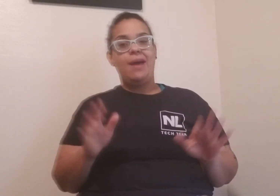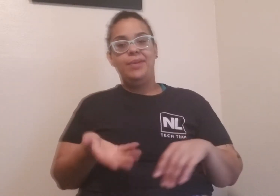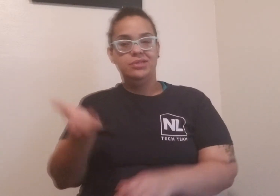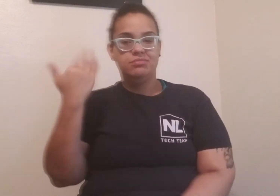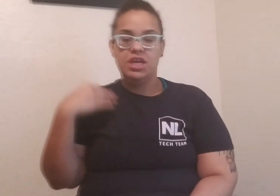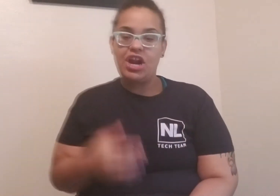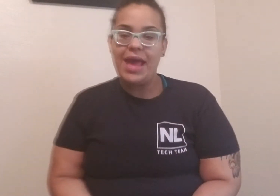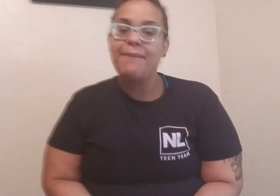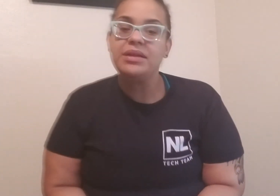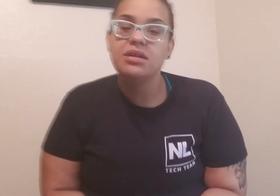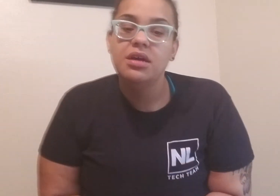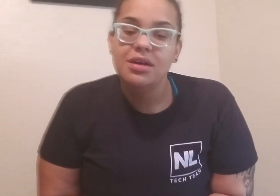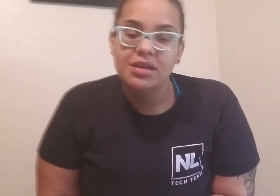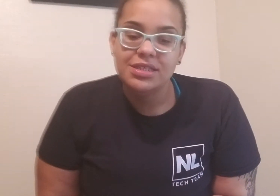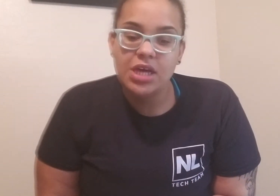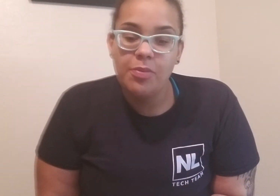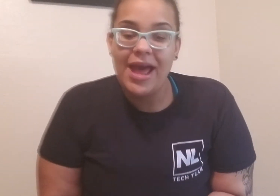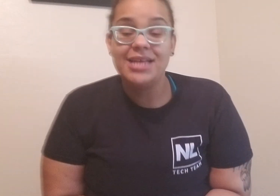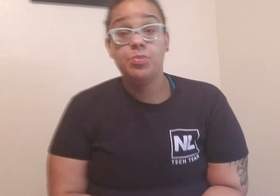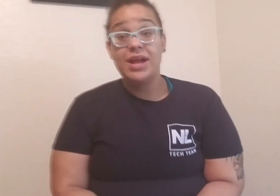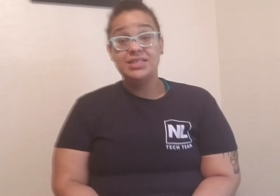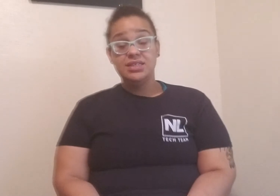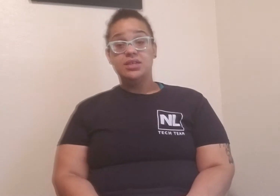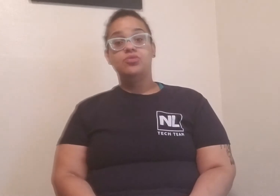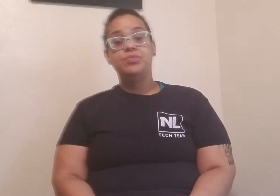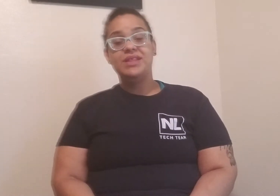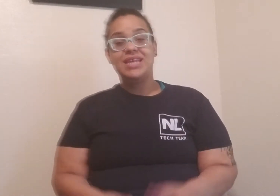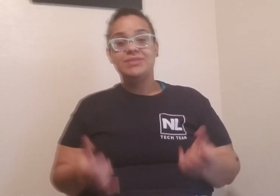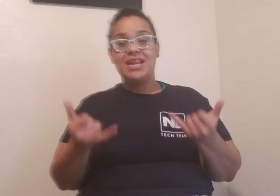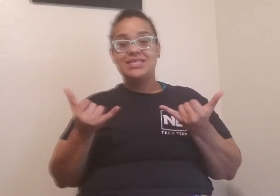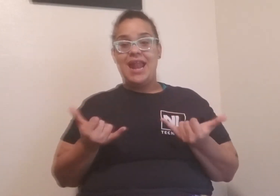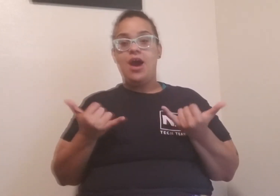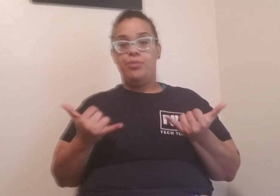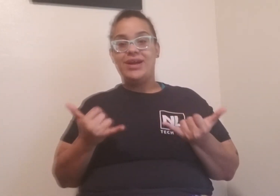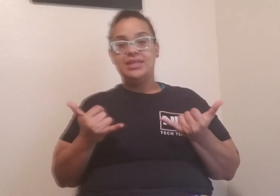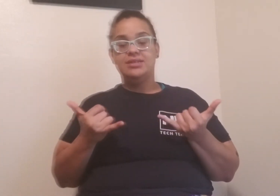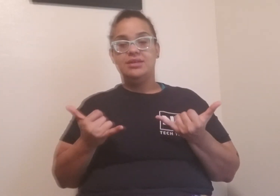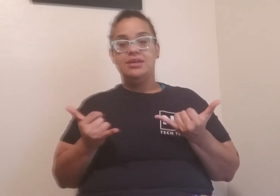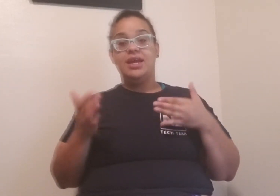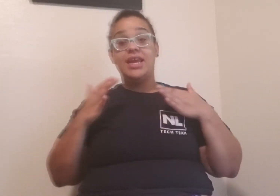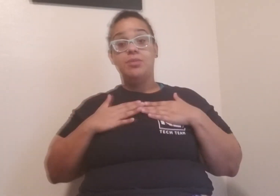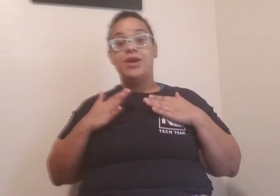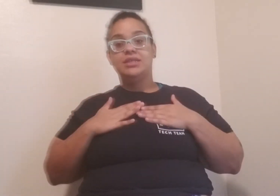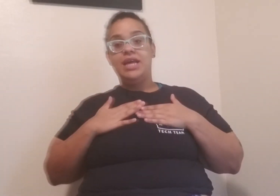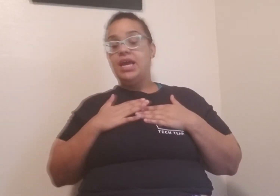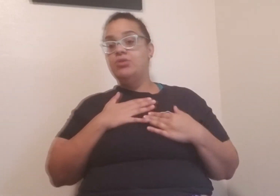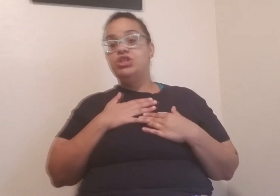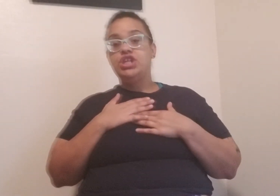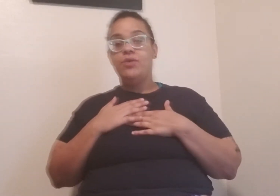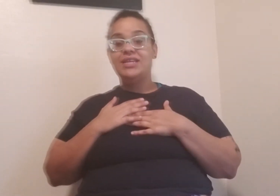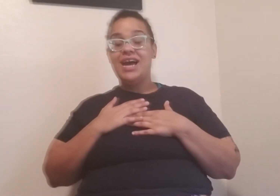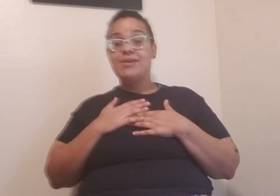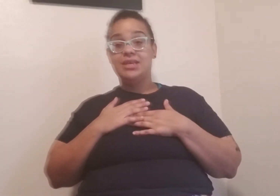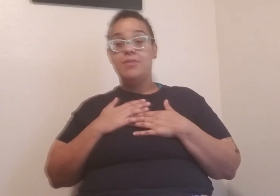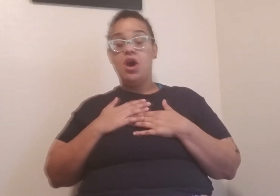happened. So past, present would be the same sign as now, present. And again, present, like when showing time, it's going to be on